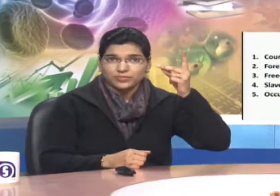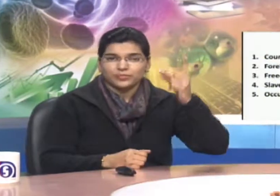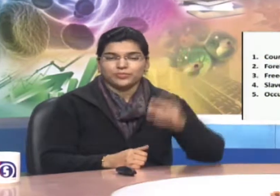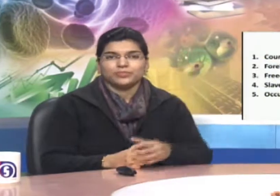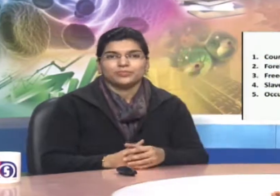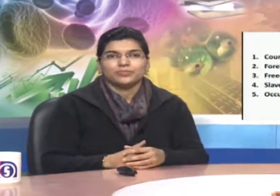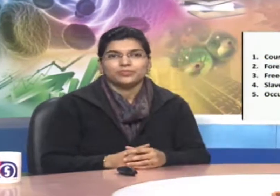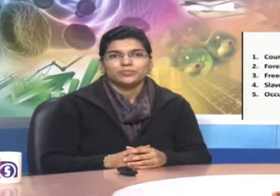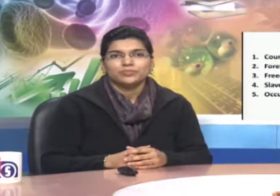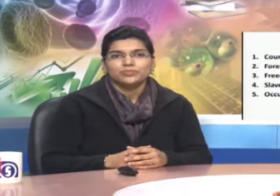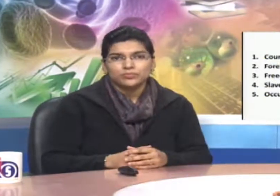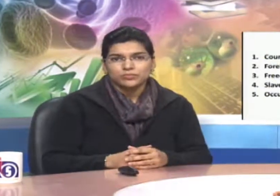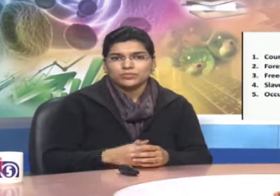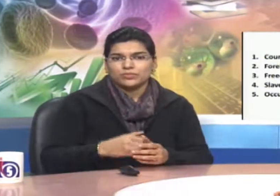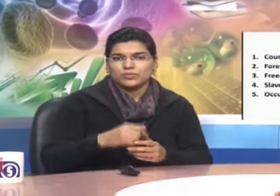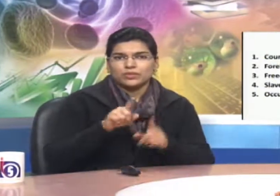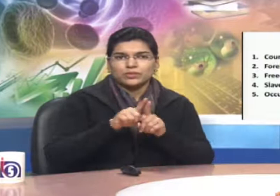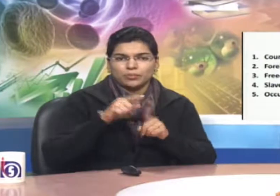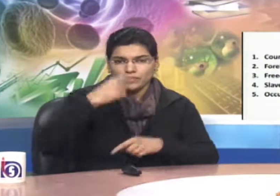Second word is